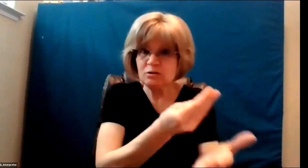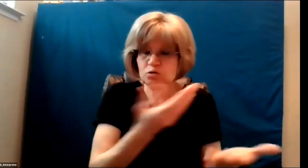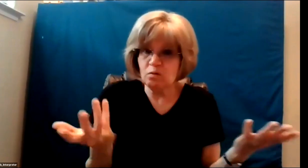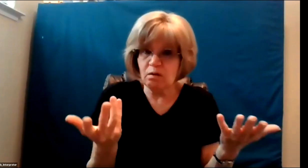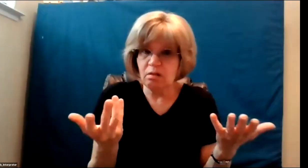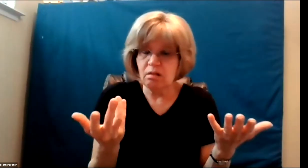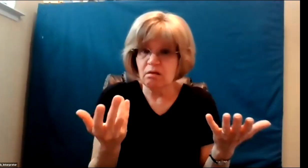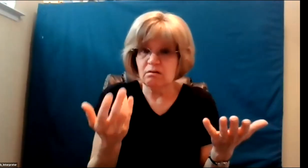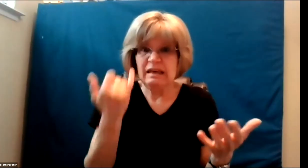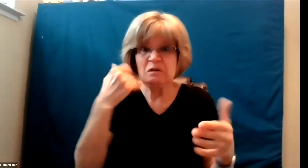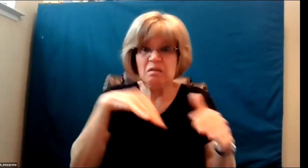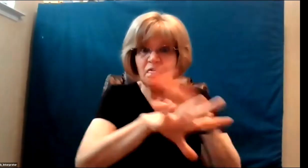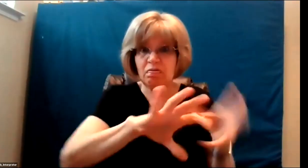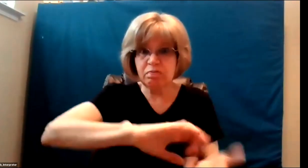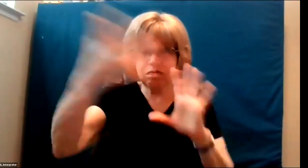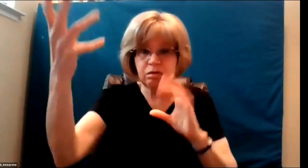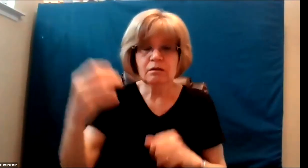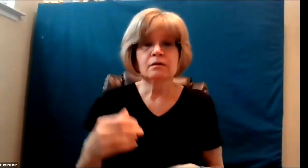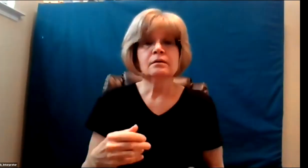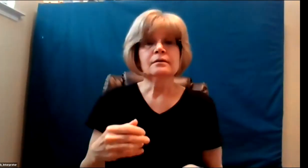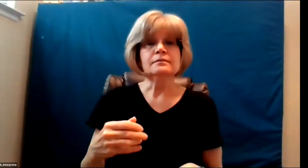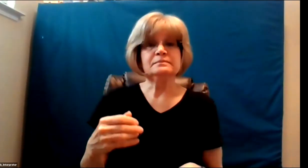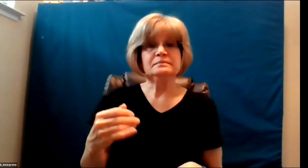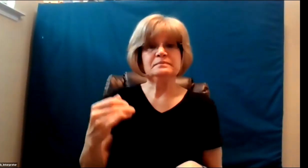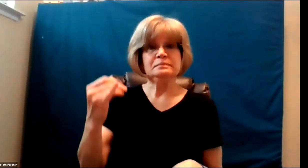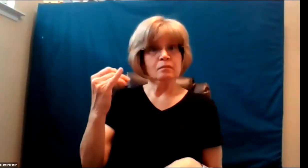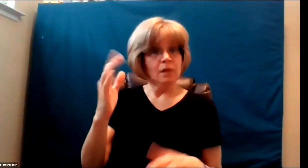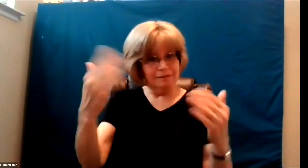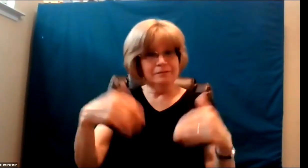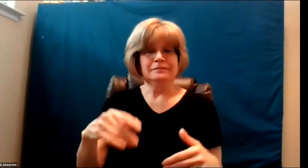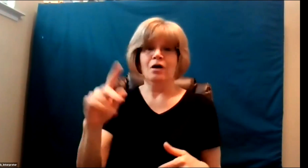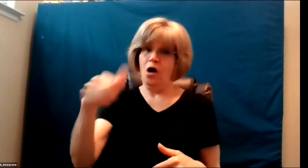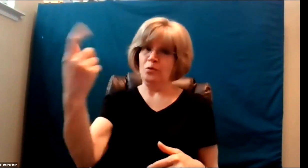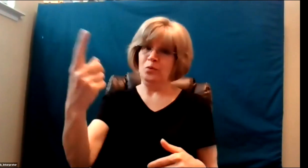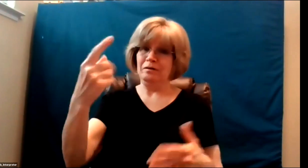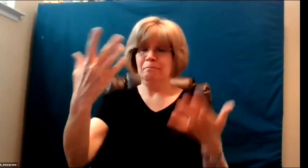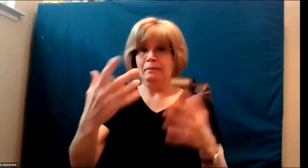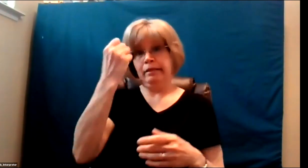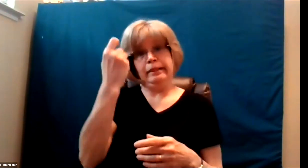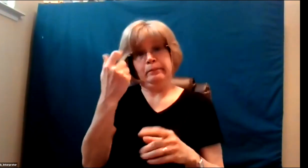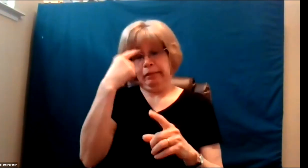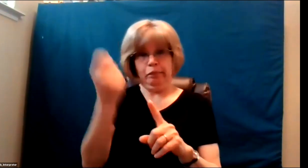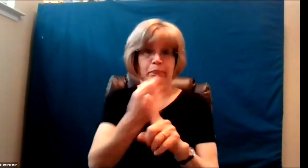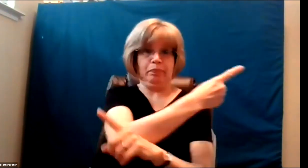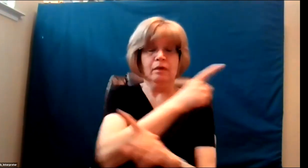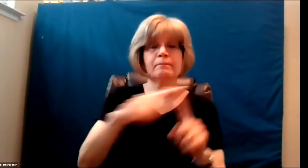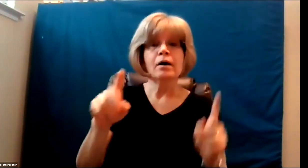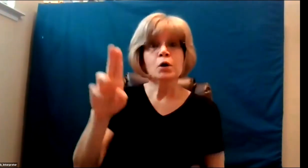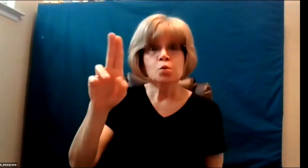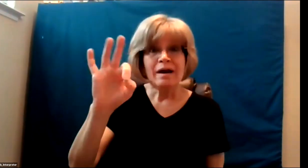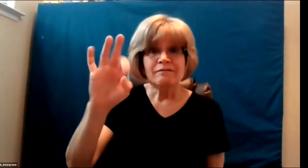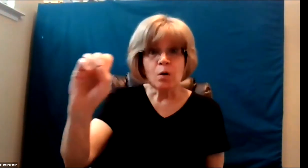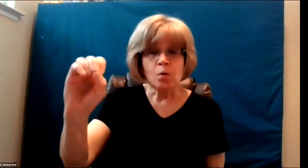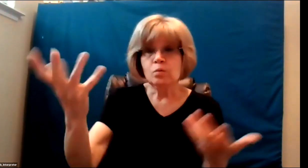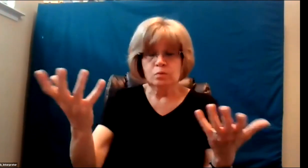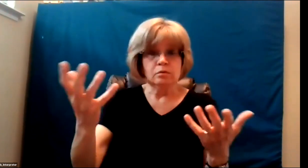if the Pentagon's forthcoming UFO report to Congress demonstrates that we're not alone